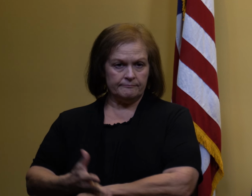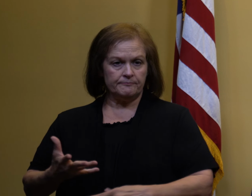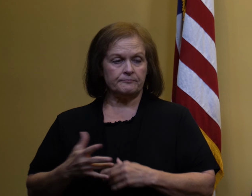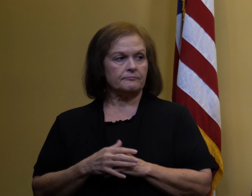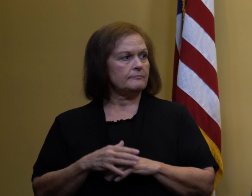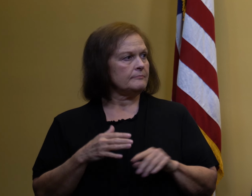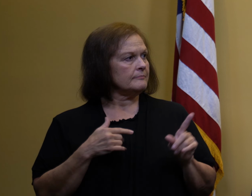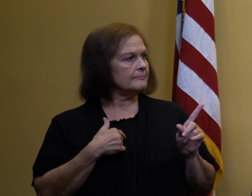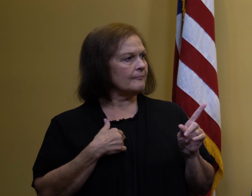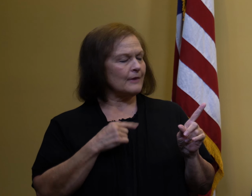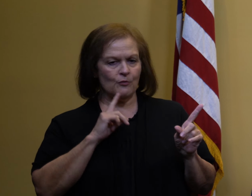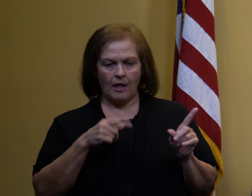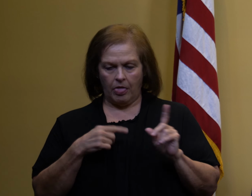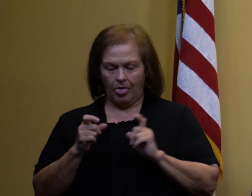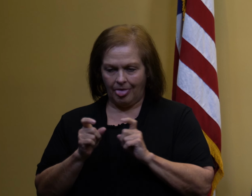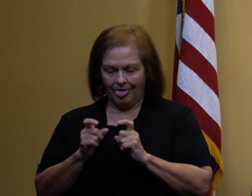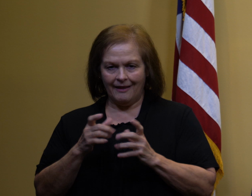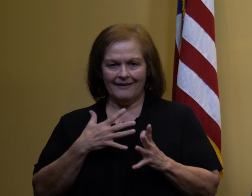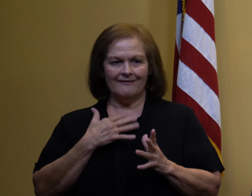My tongue is just twisted.